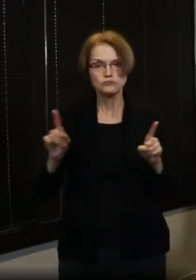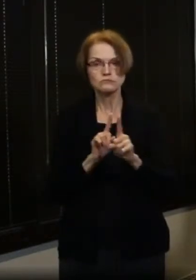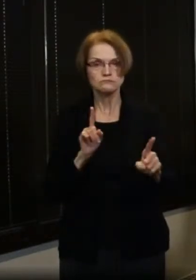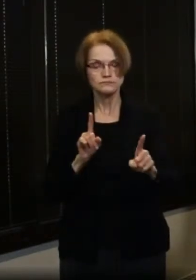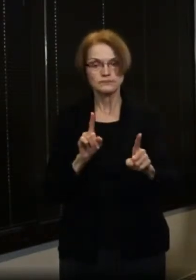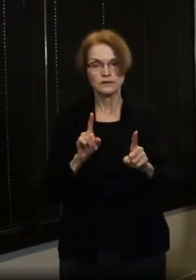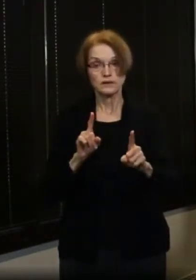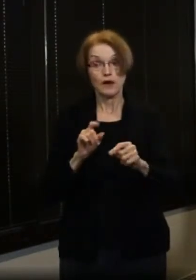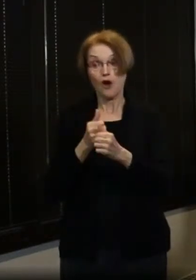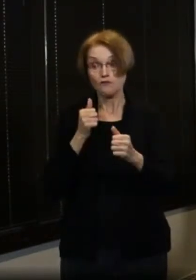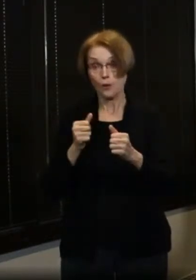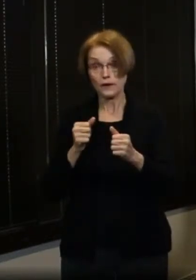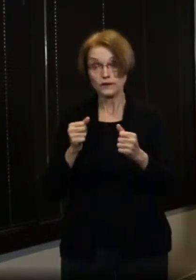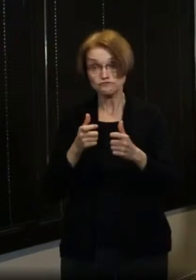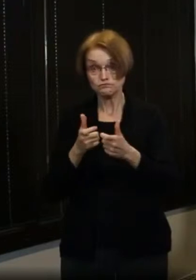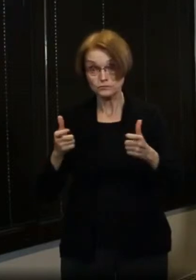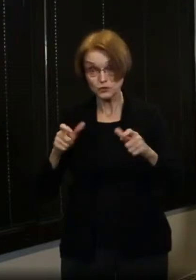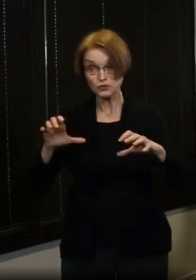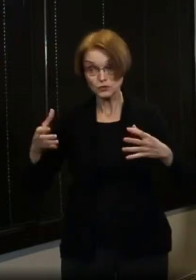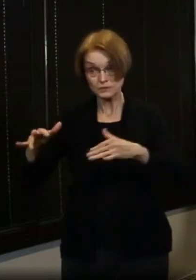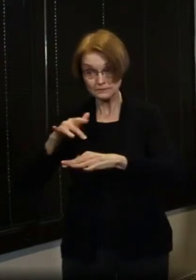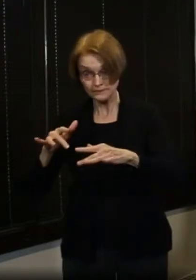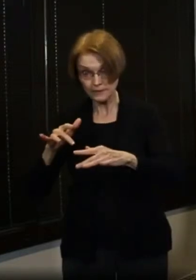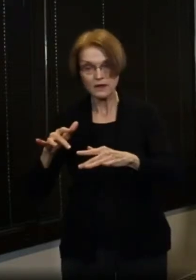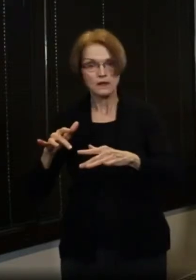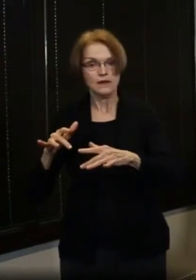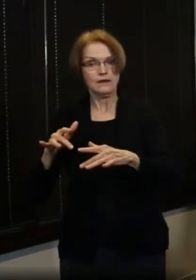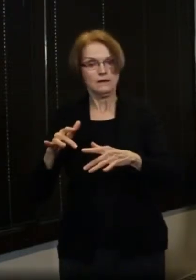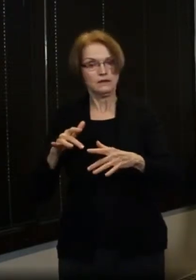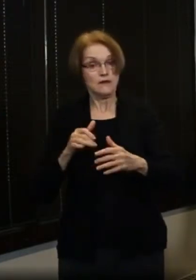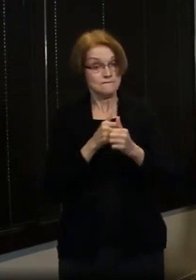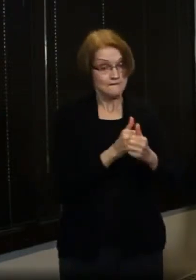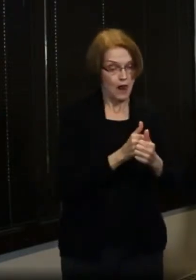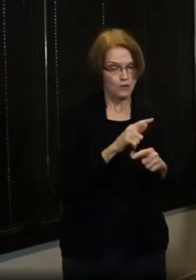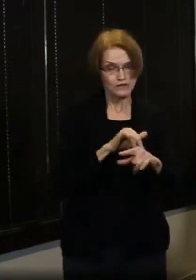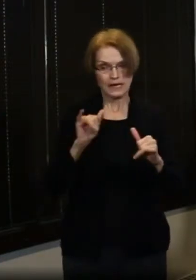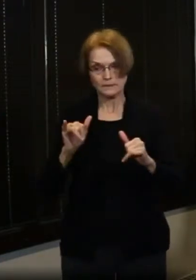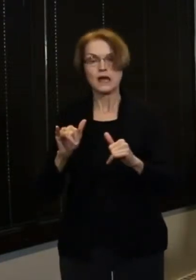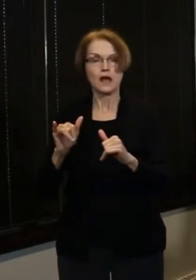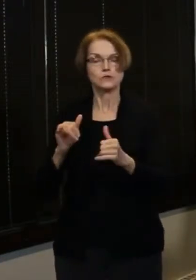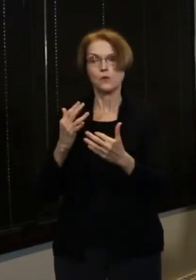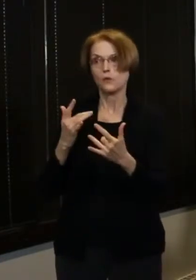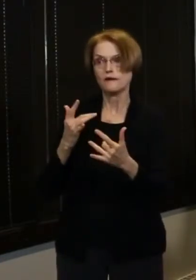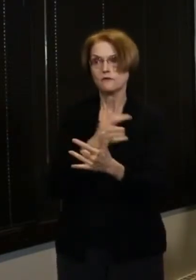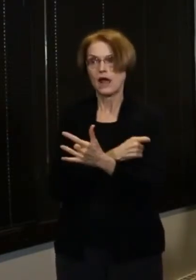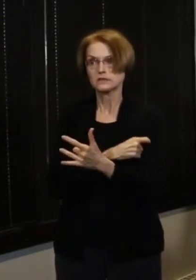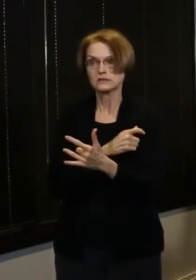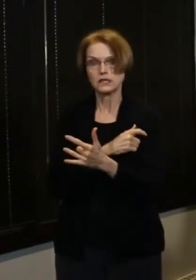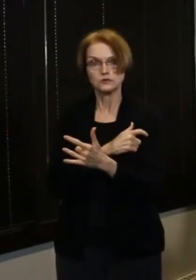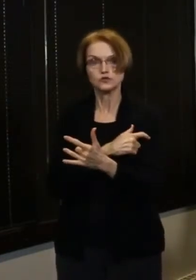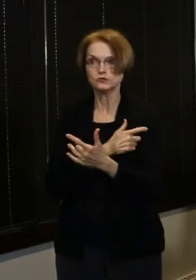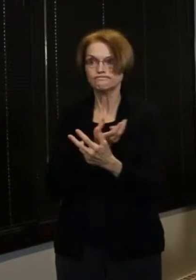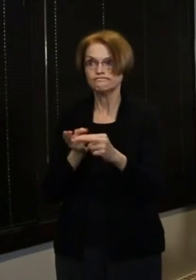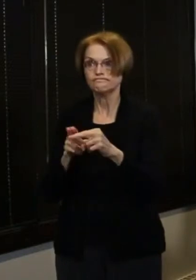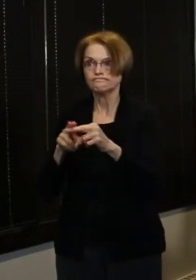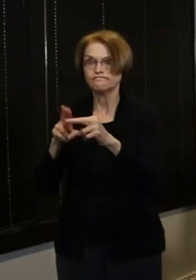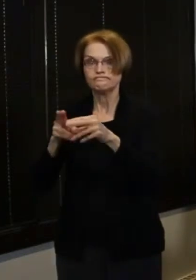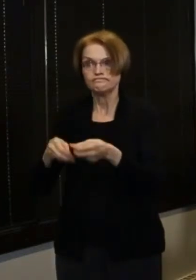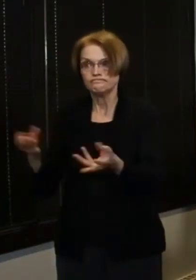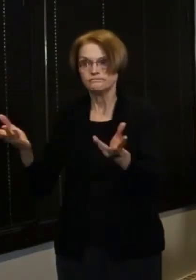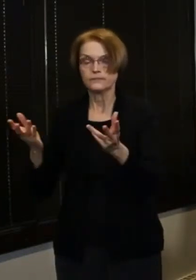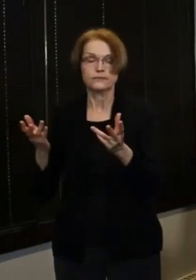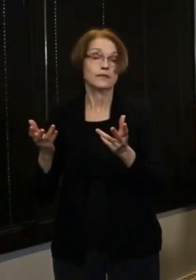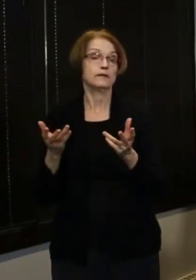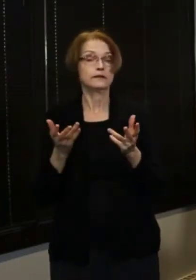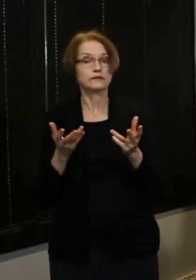in crowds while we wait for vaccine numbers to catch up. And I know we've been asking a lot of patients from the